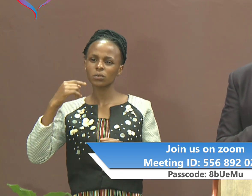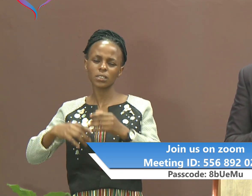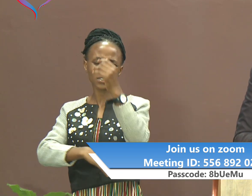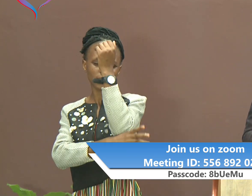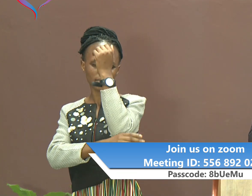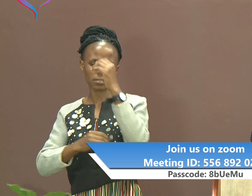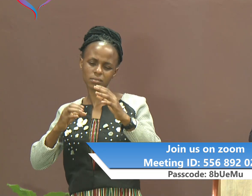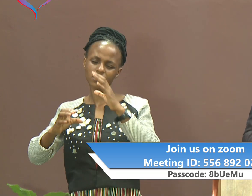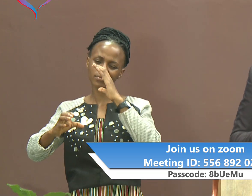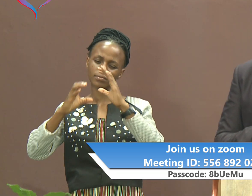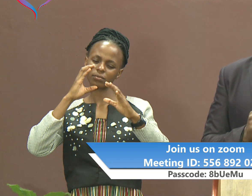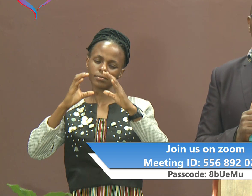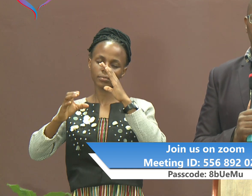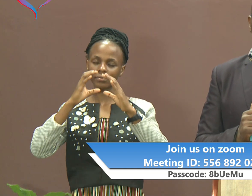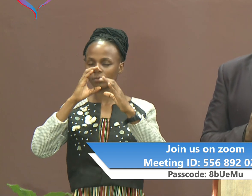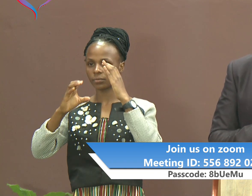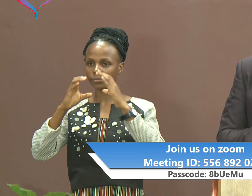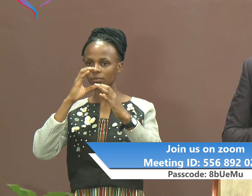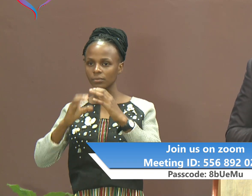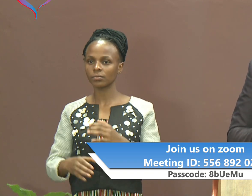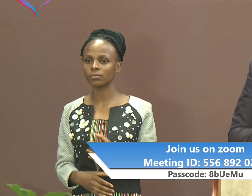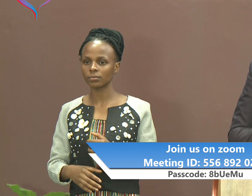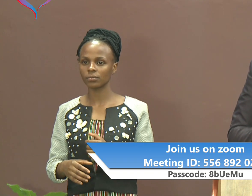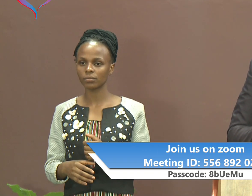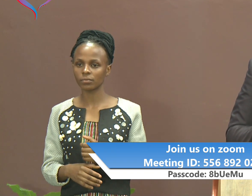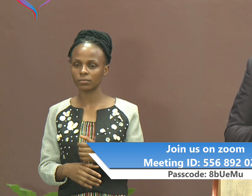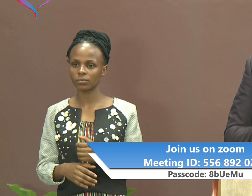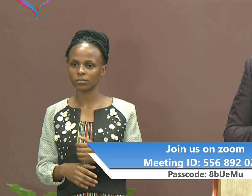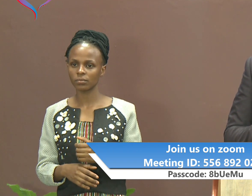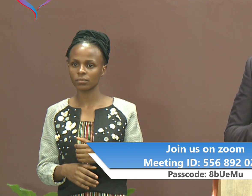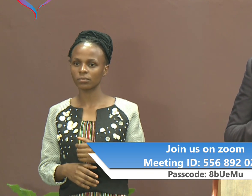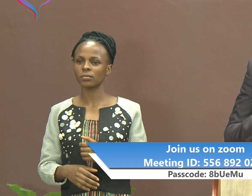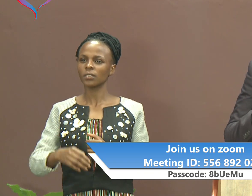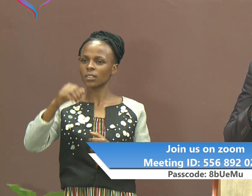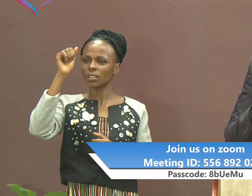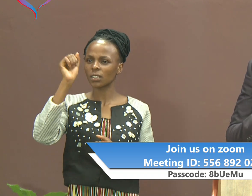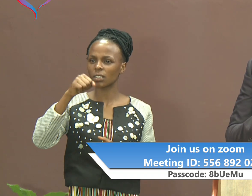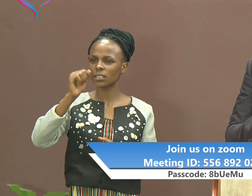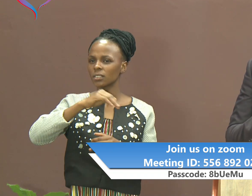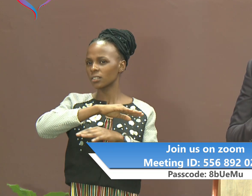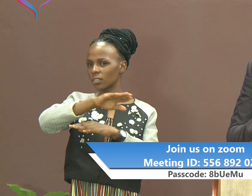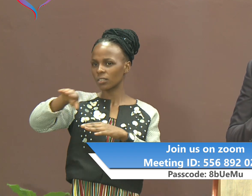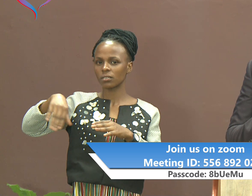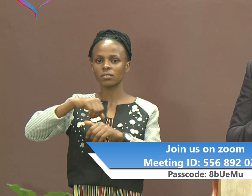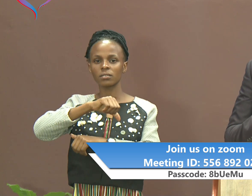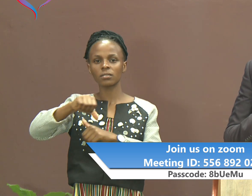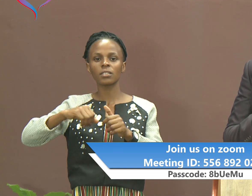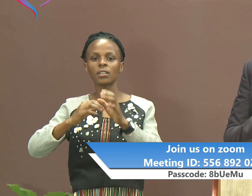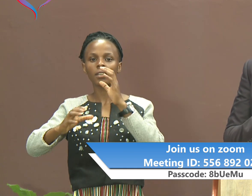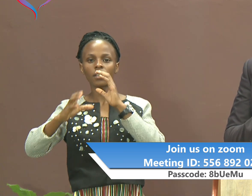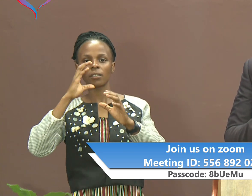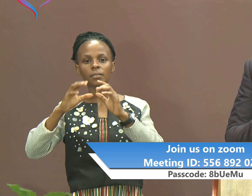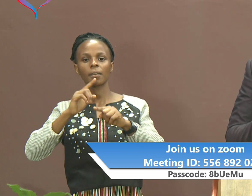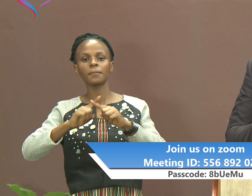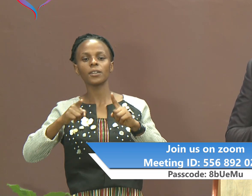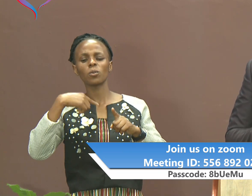Ate ekirala social media kyejjewo kwe kuwuliziganya oba n'okwogeraganya. Yes, it's all about communication, but who are you